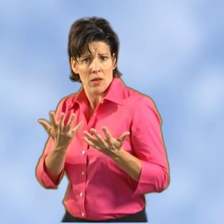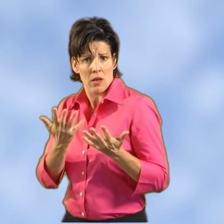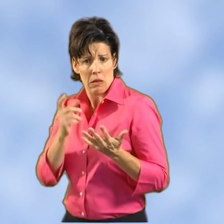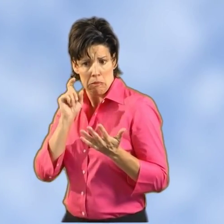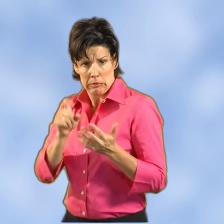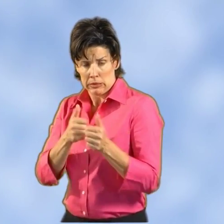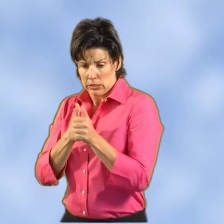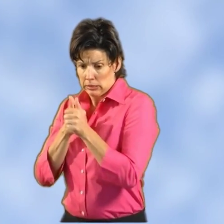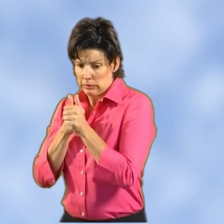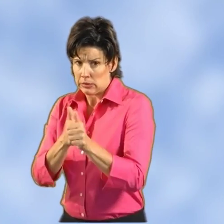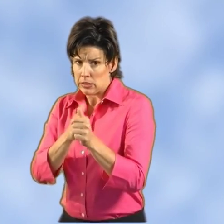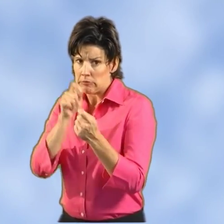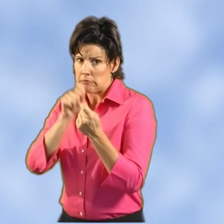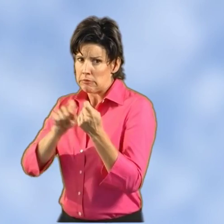And follow it carefully.